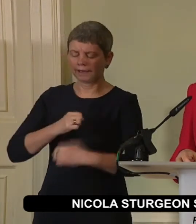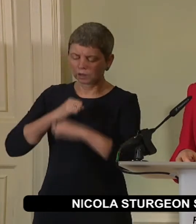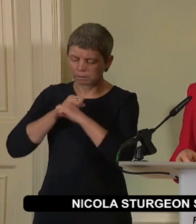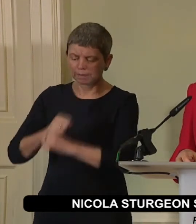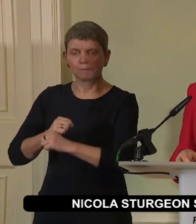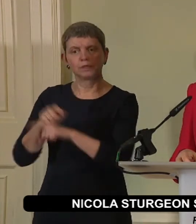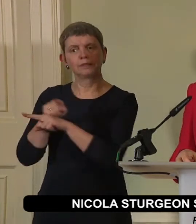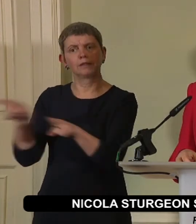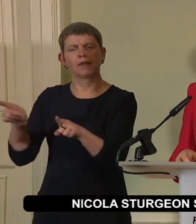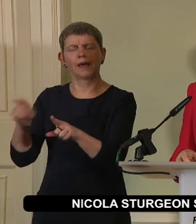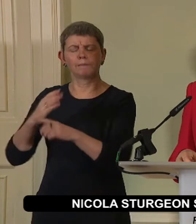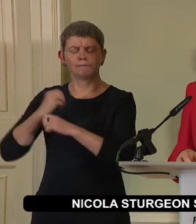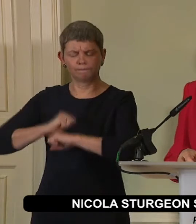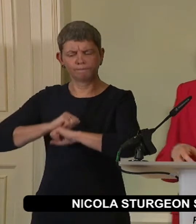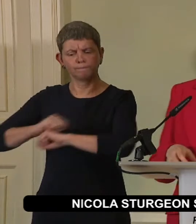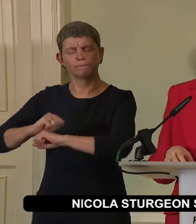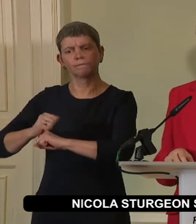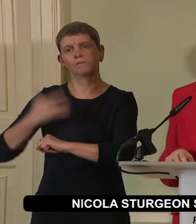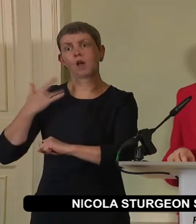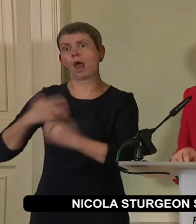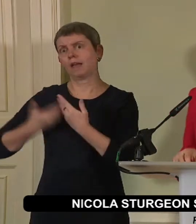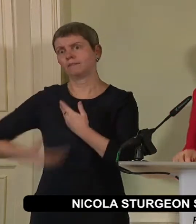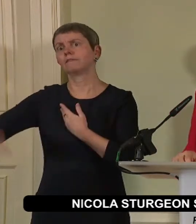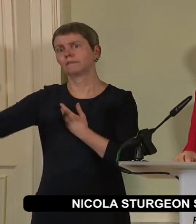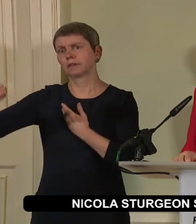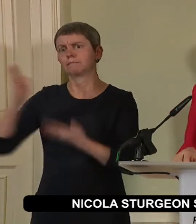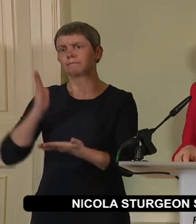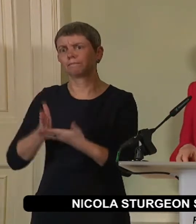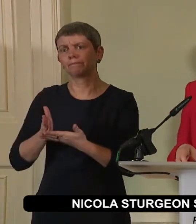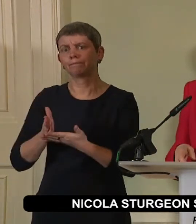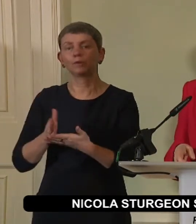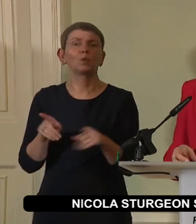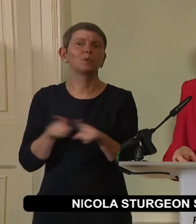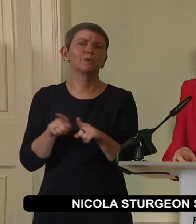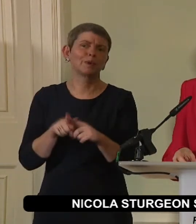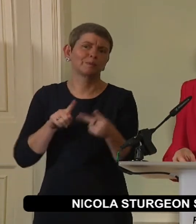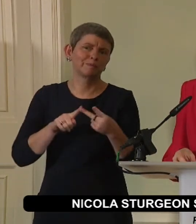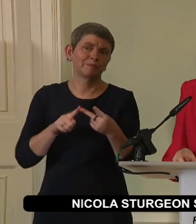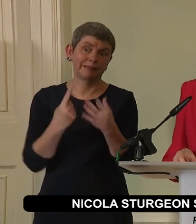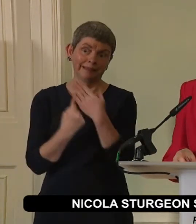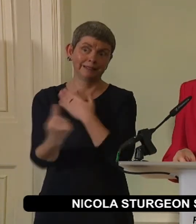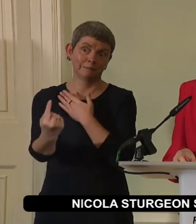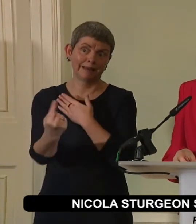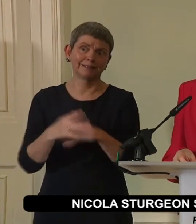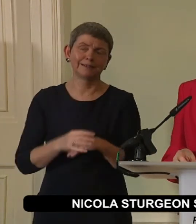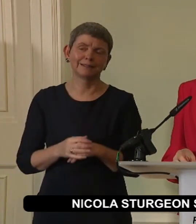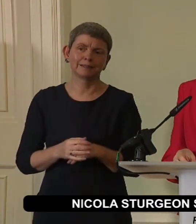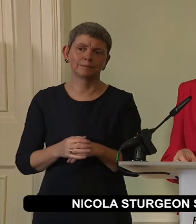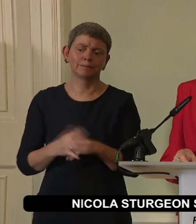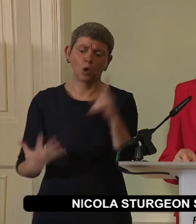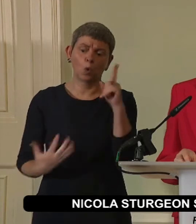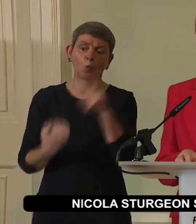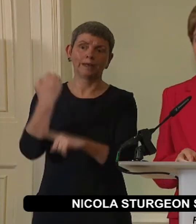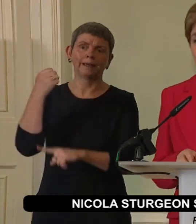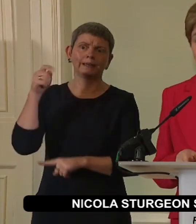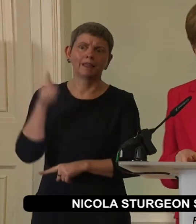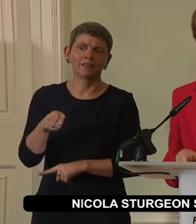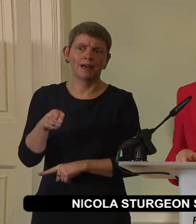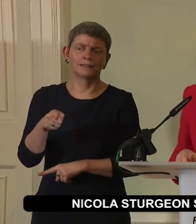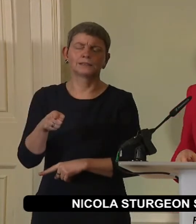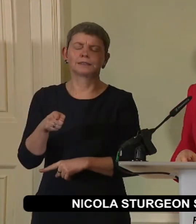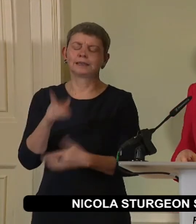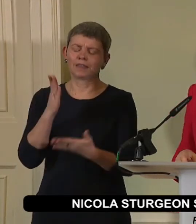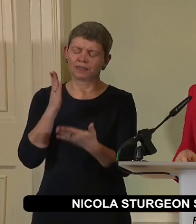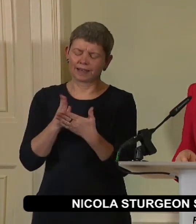lifelong. And obviously, there is independence. Winning independence is the cause I